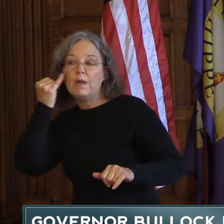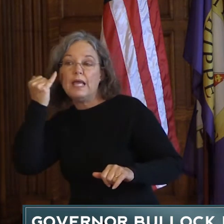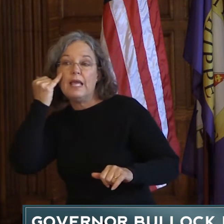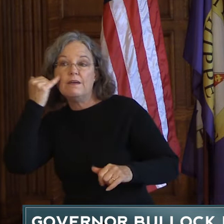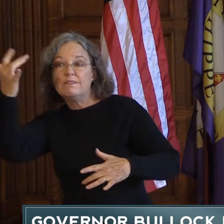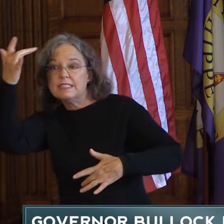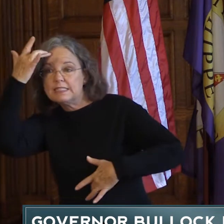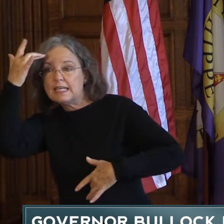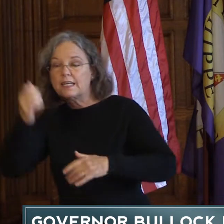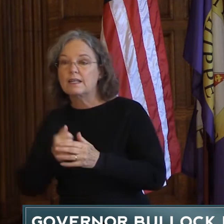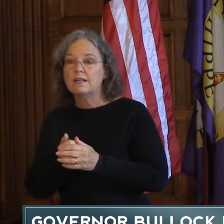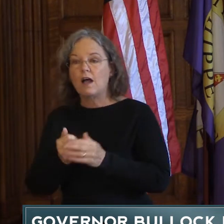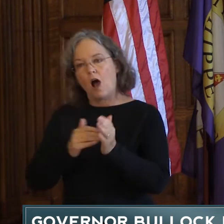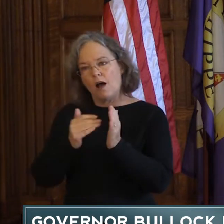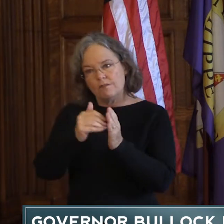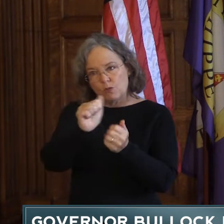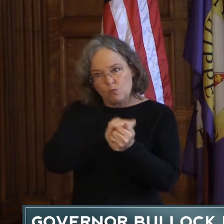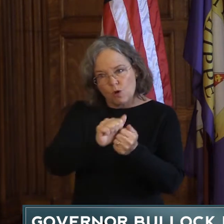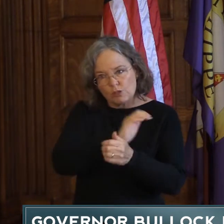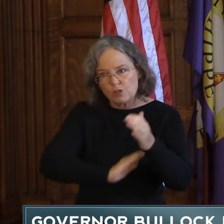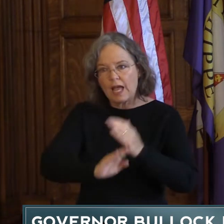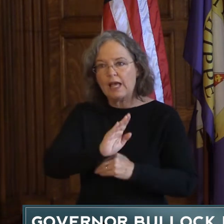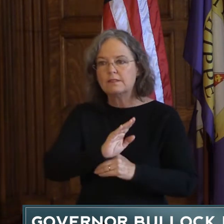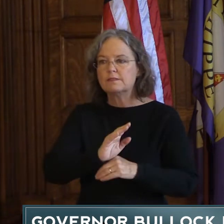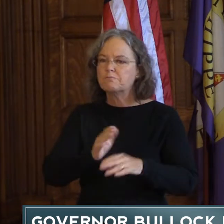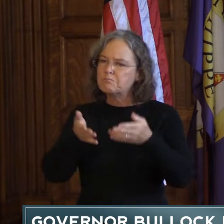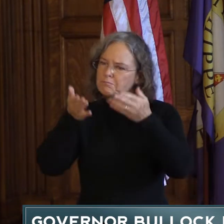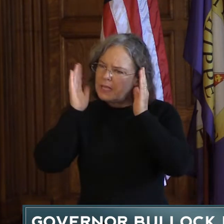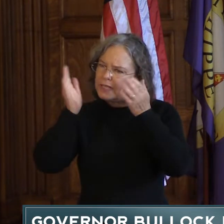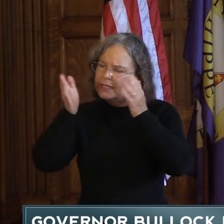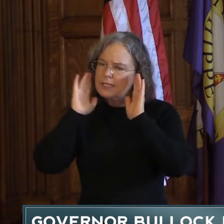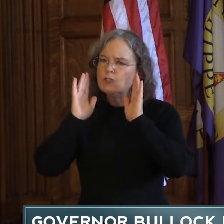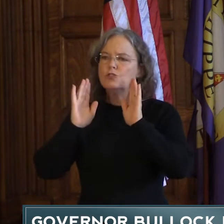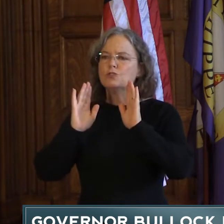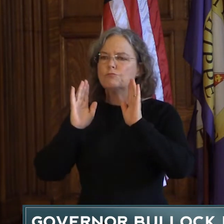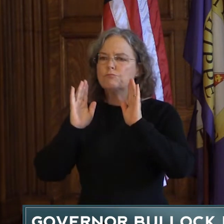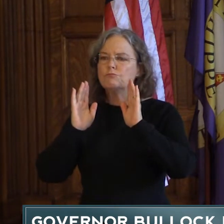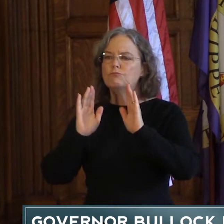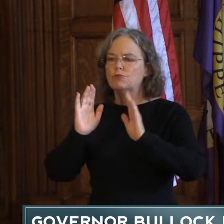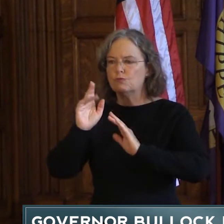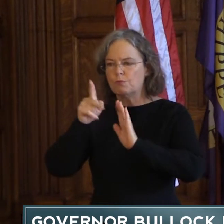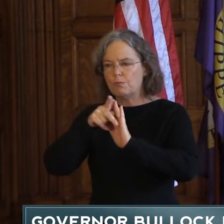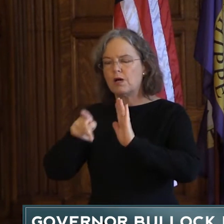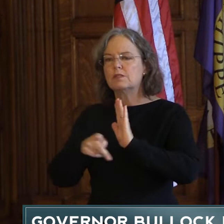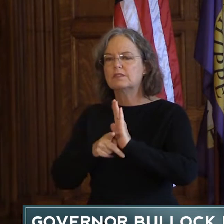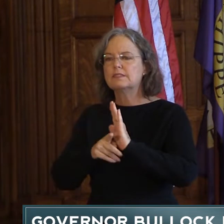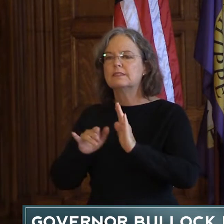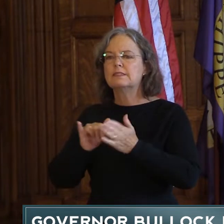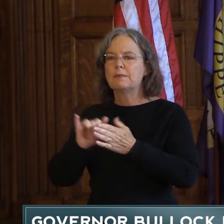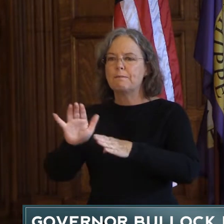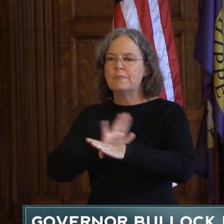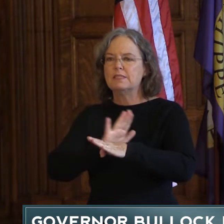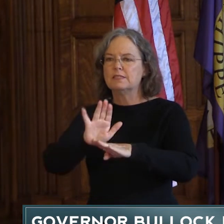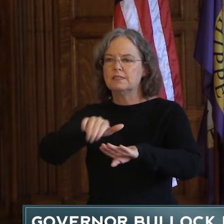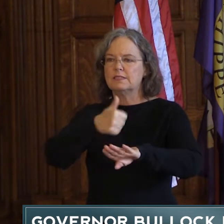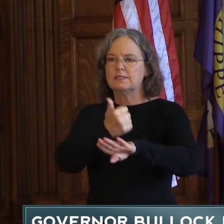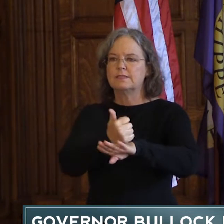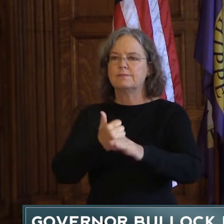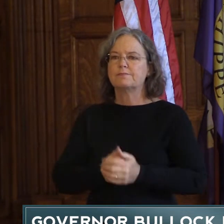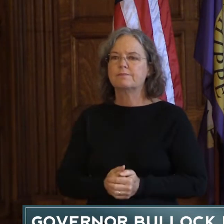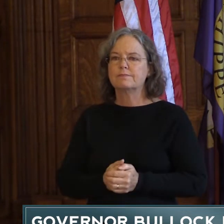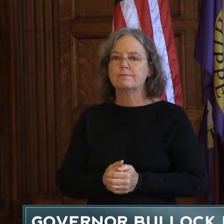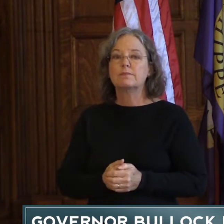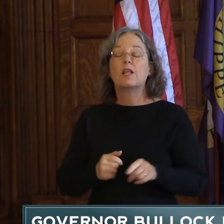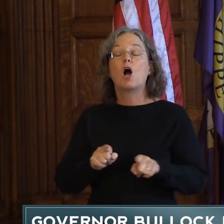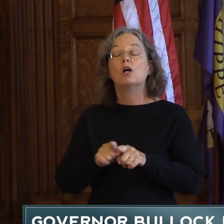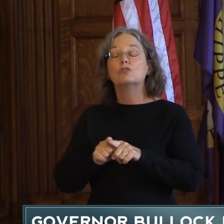frequently wash your hands, and pay attention to the policies implemented by these establishments. You can also do your